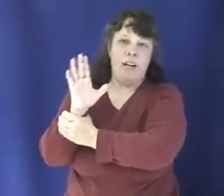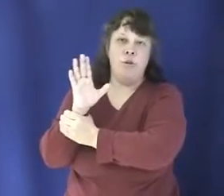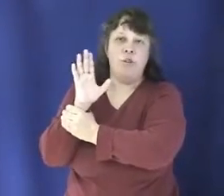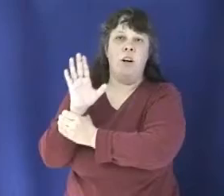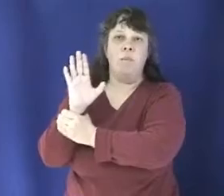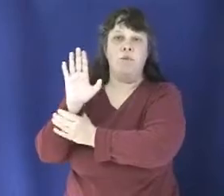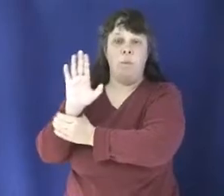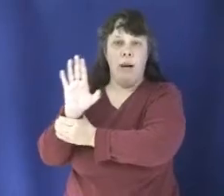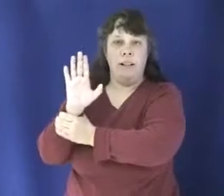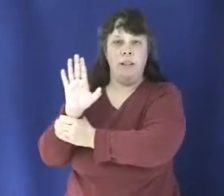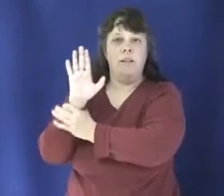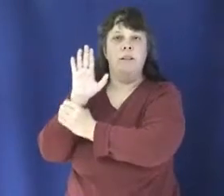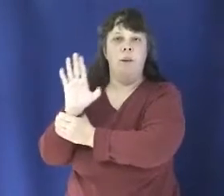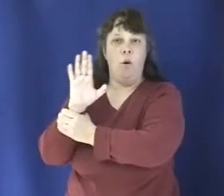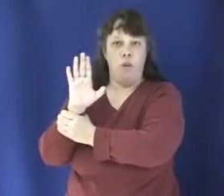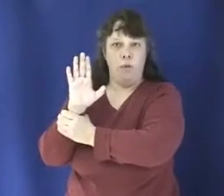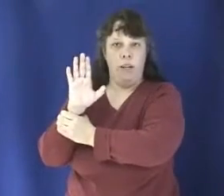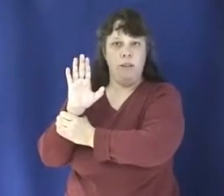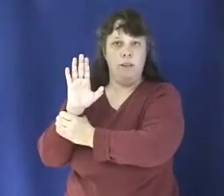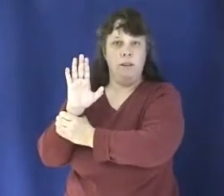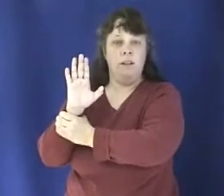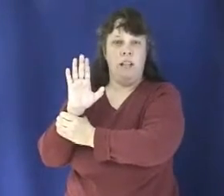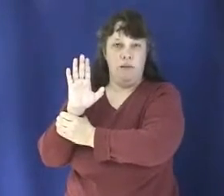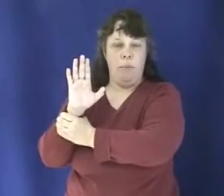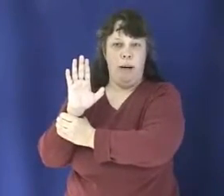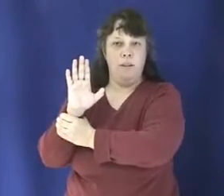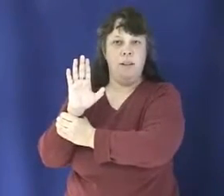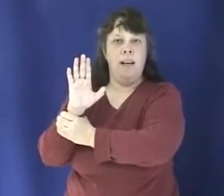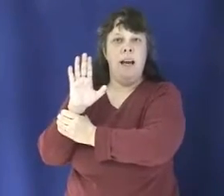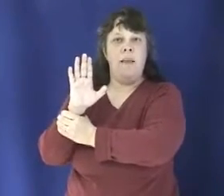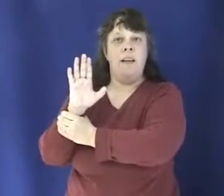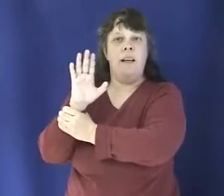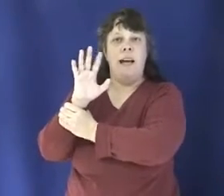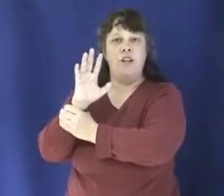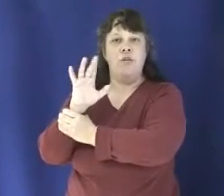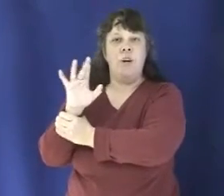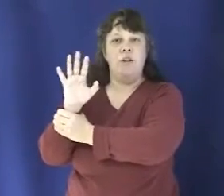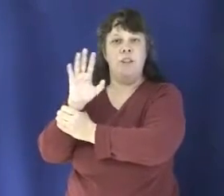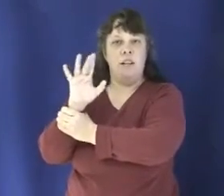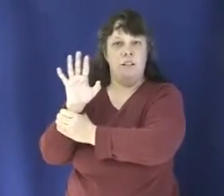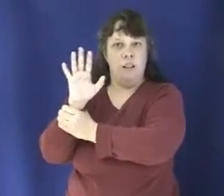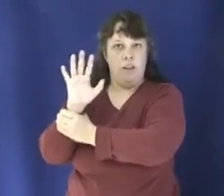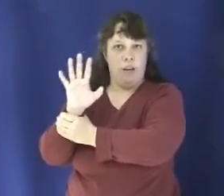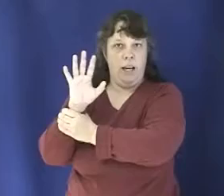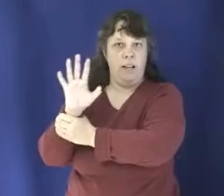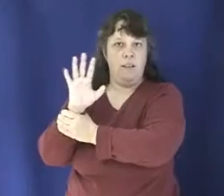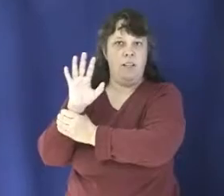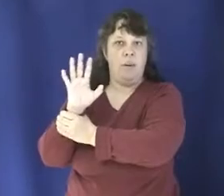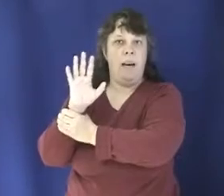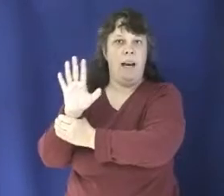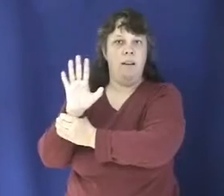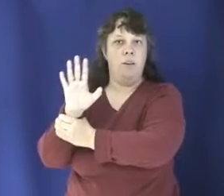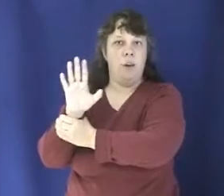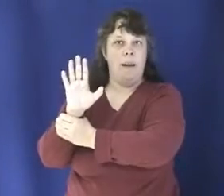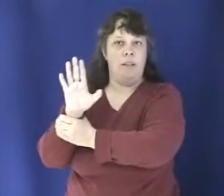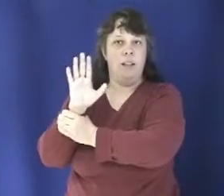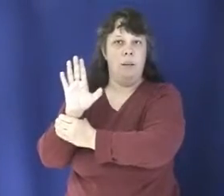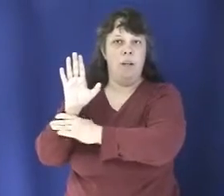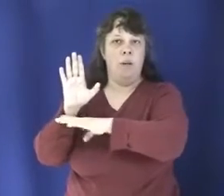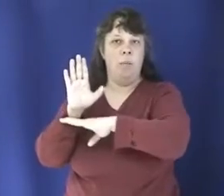As you start to practice, hold your wrist if you bounce. And then as you notice that okay, it's not so bad, you're only bouncing a little bit, you can